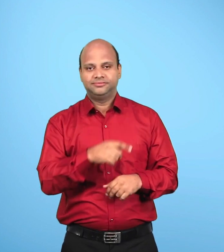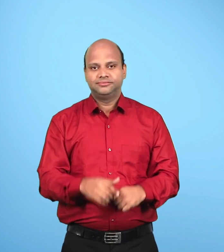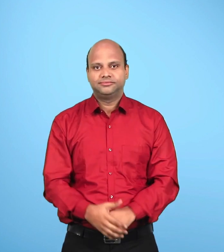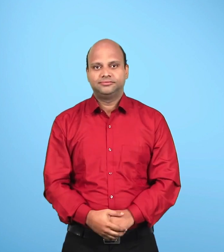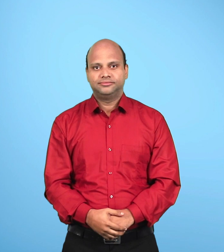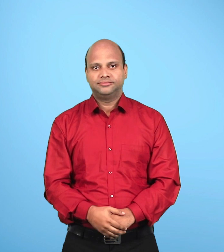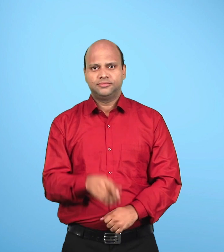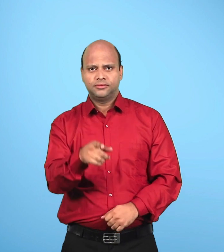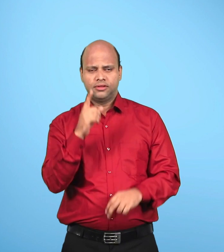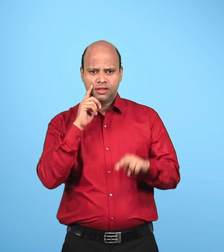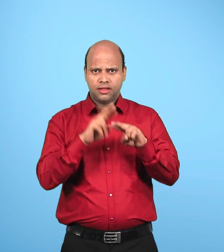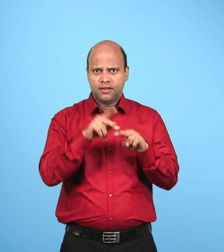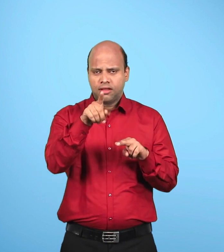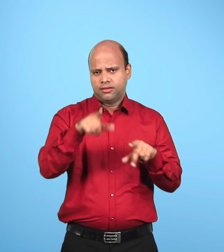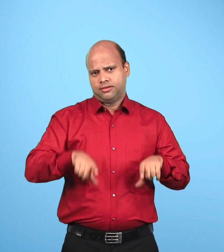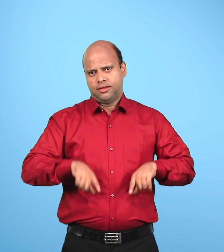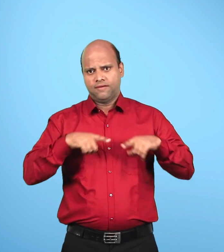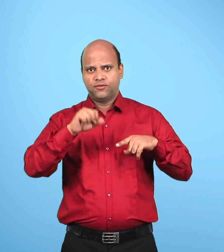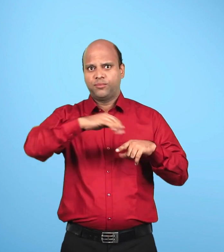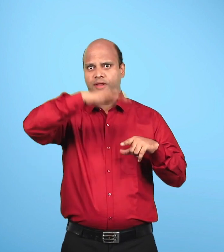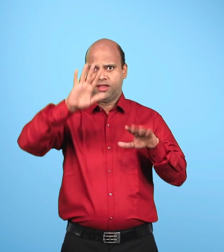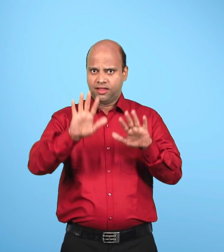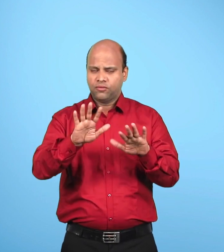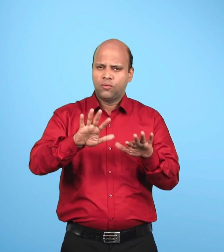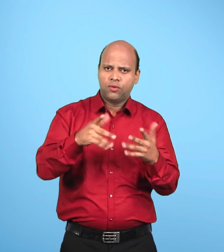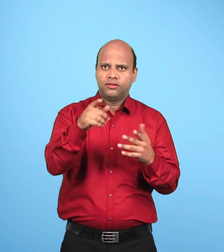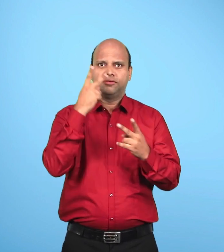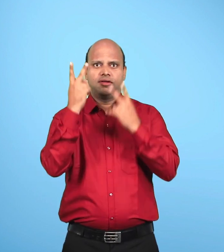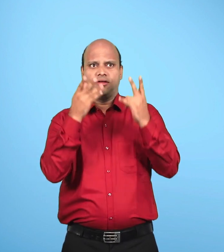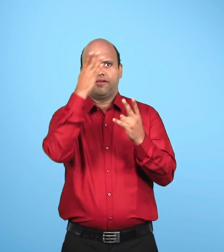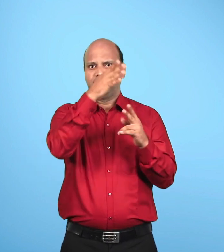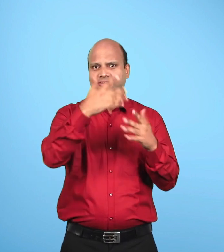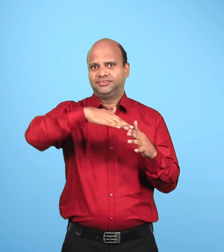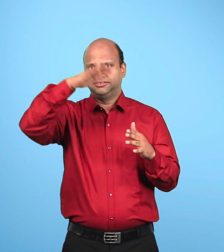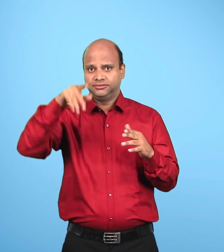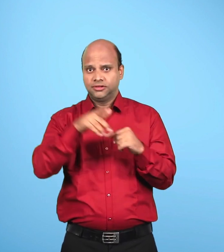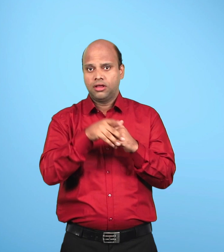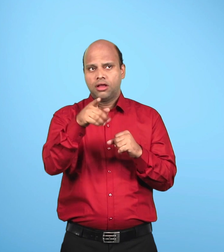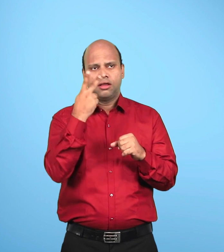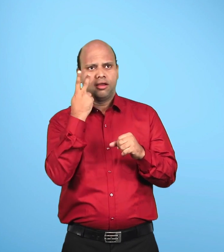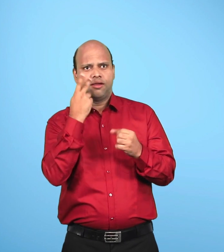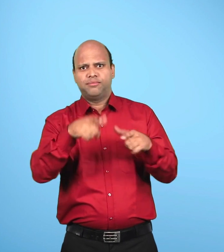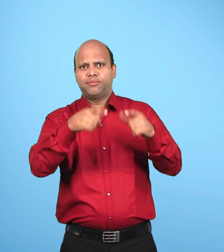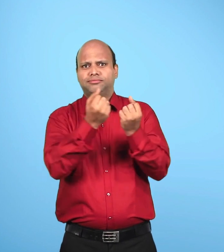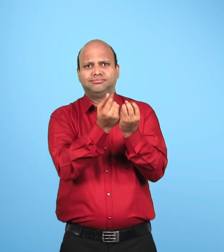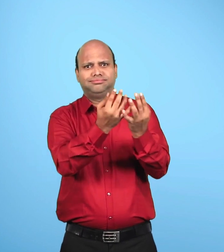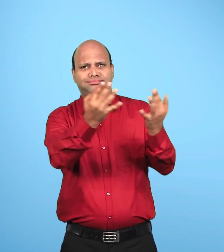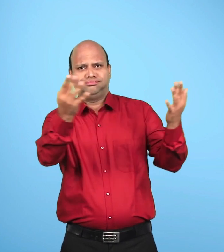9.6? If you live in a mountain region or have visited one, you may have seen a large number of such